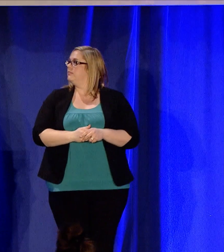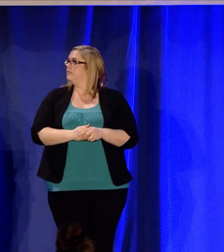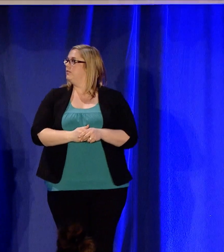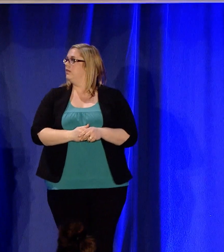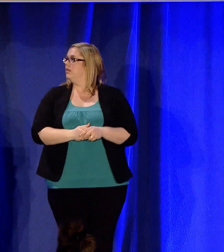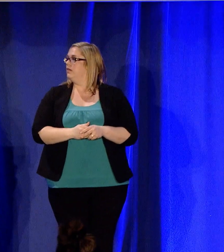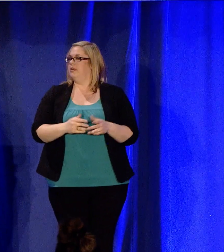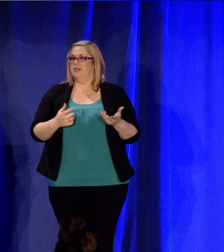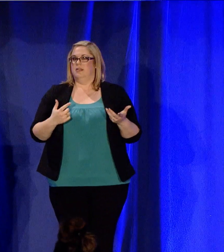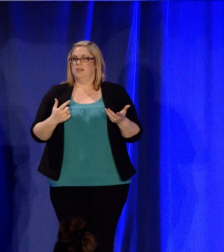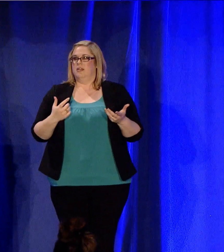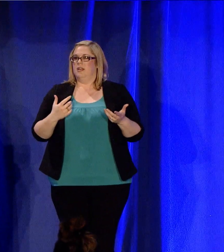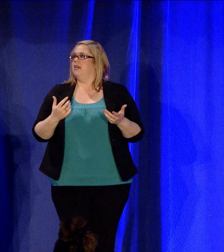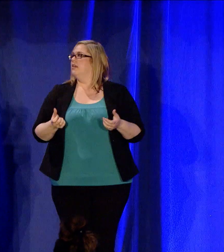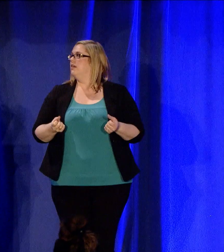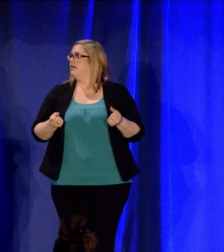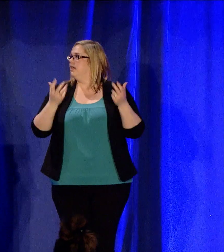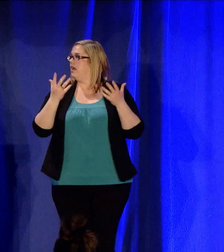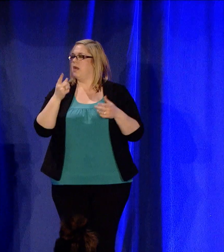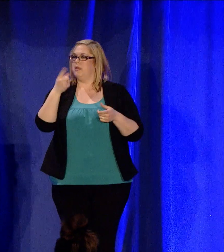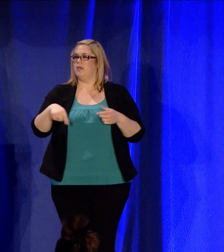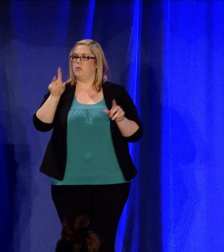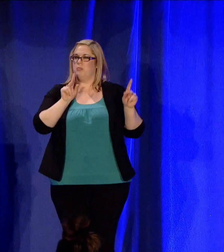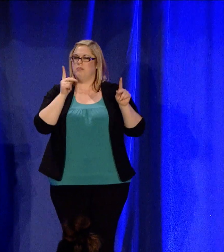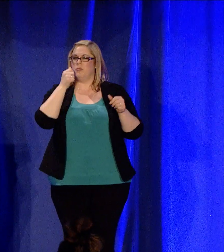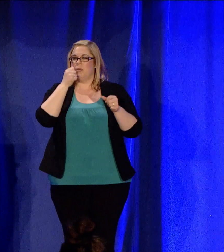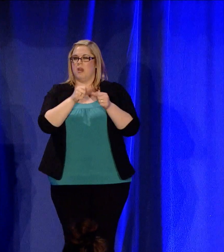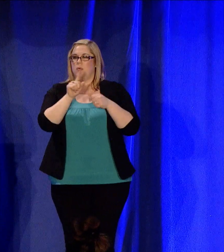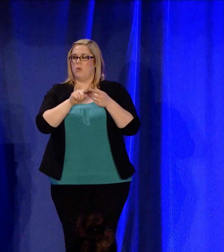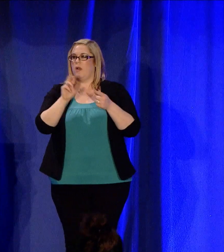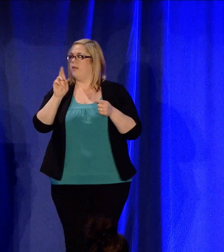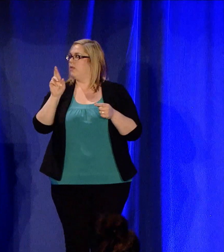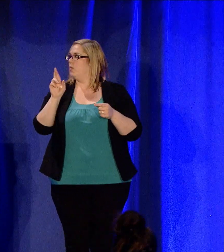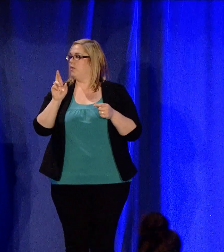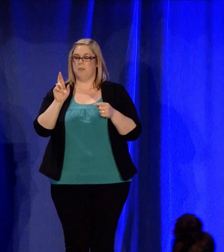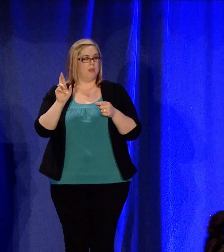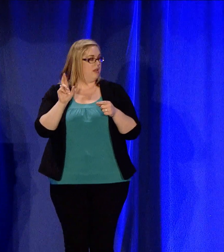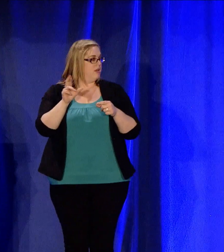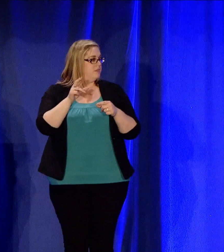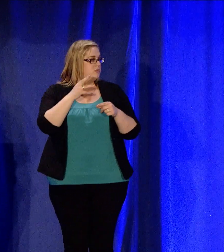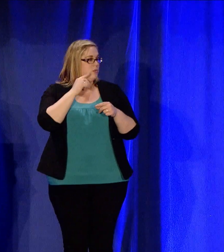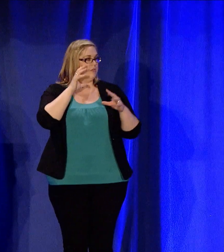I don't know how many people remember when the Republicans tried to impeach President Clinton?